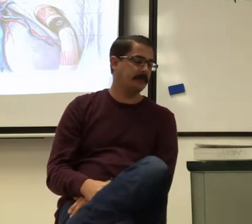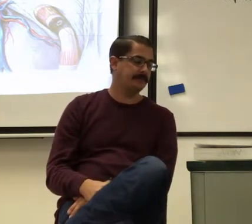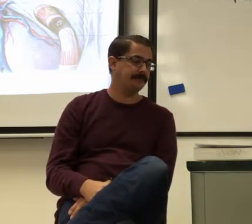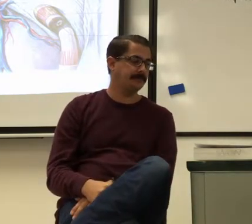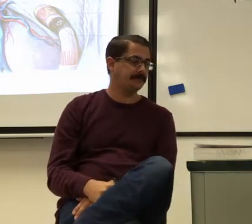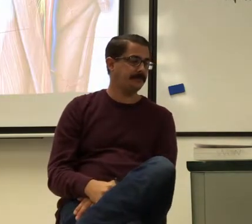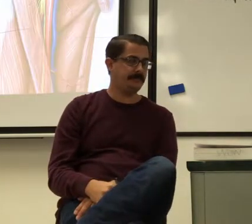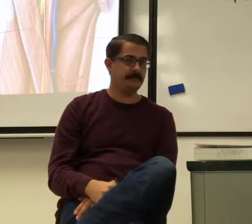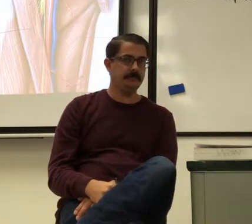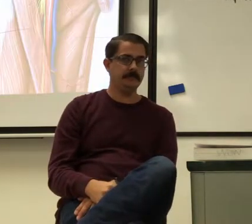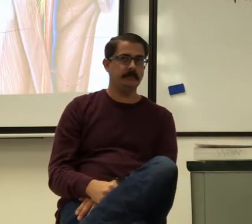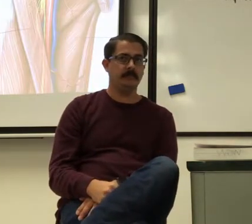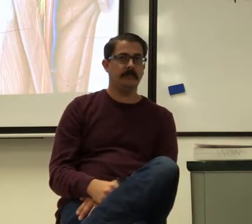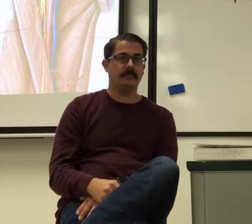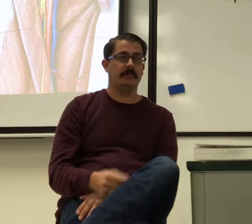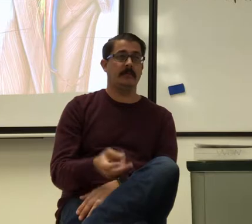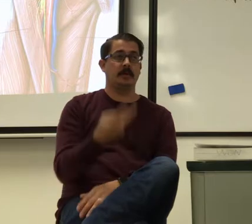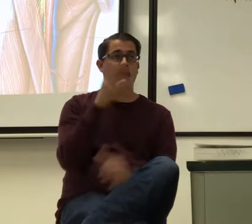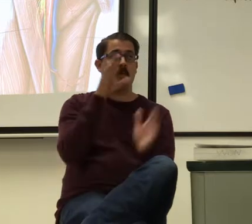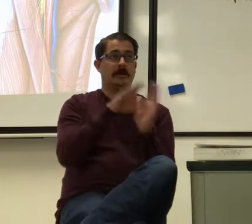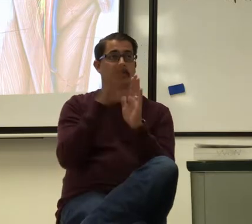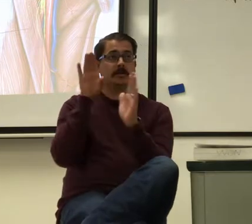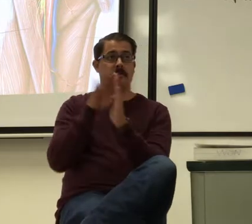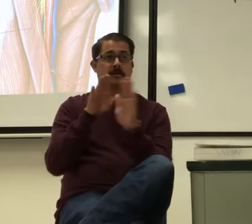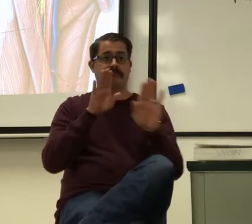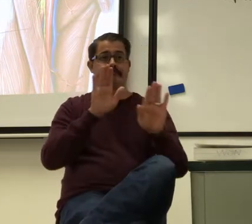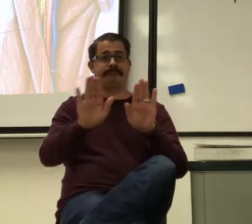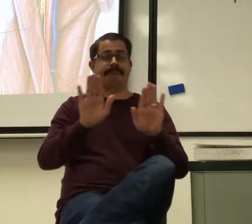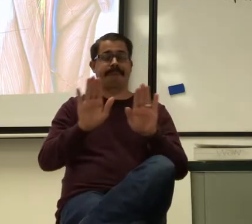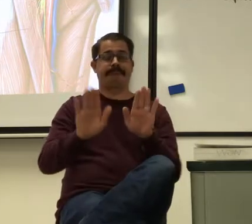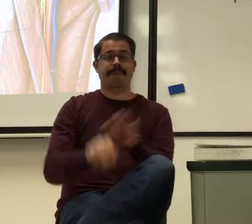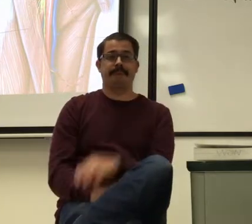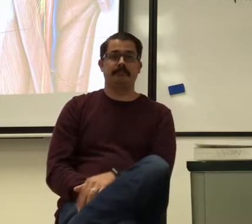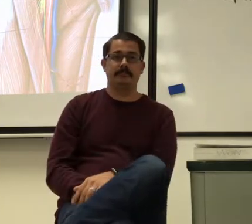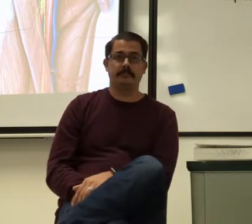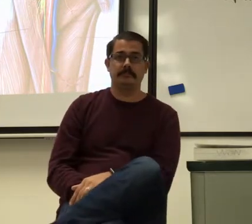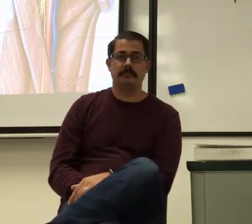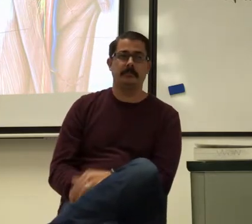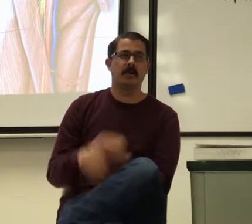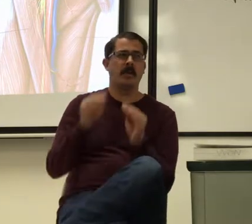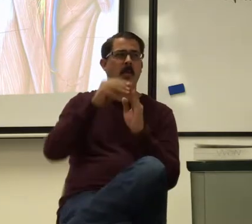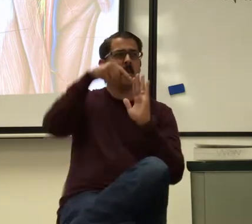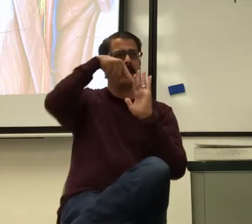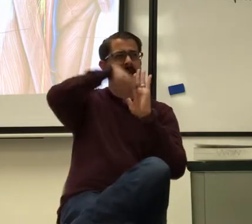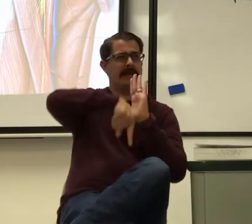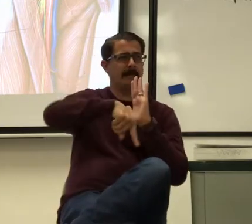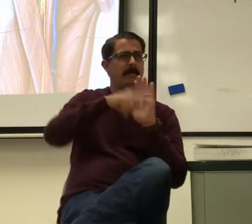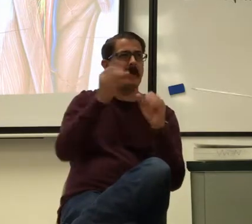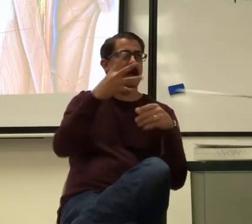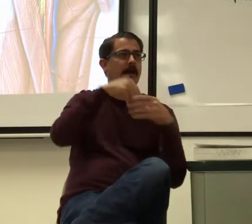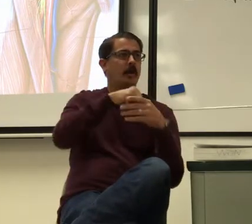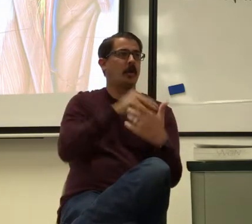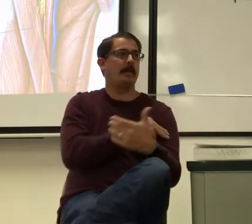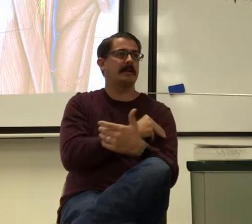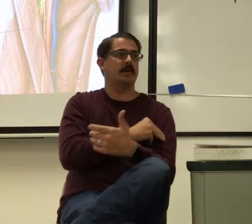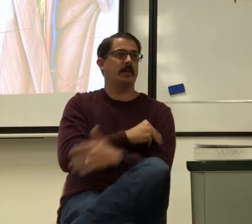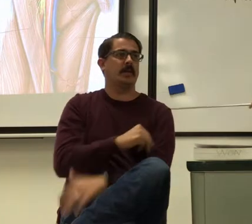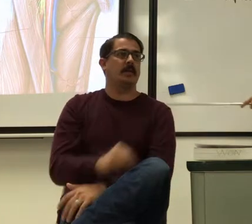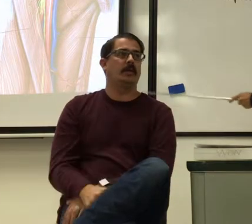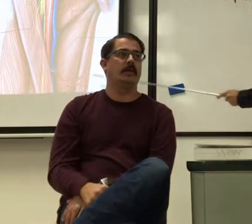So when we put these two pictures side by side, the deeper dissection has the muscles.